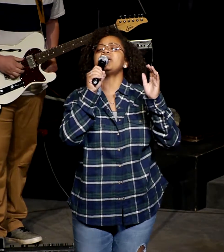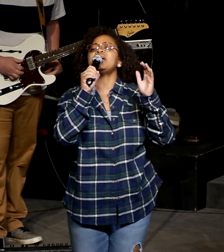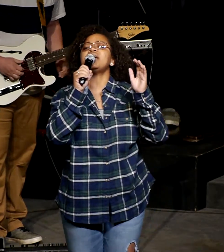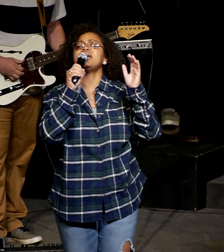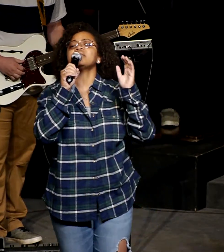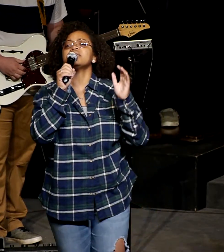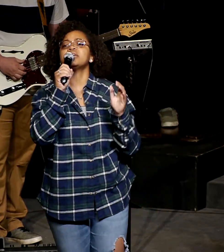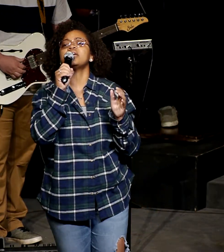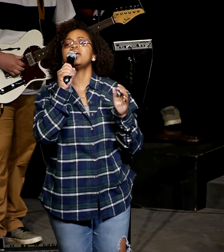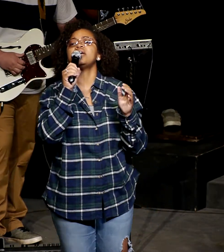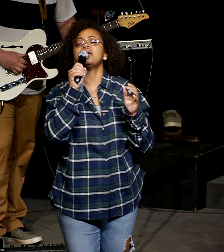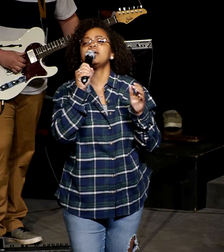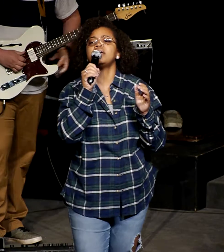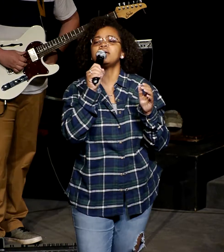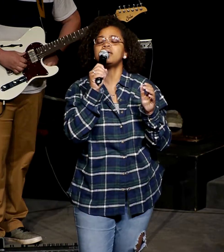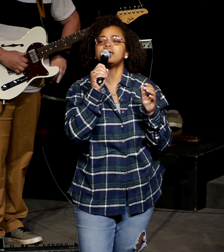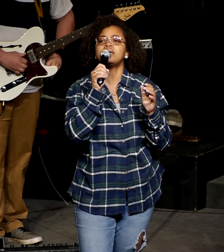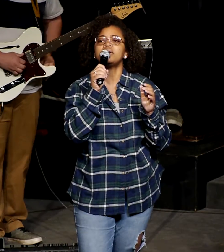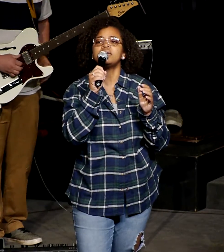heaven